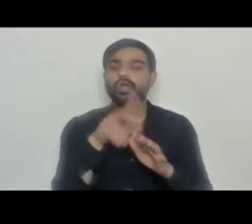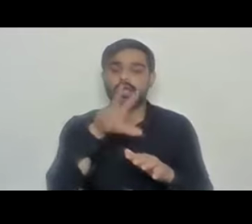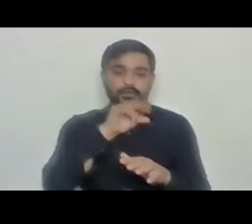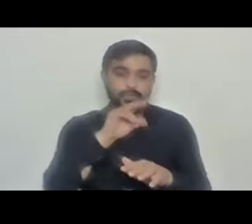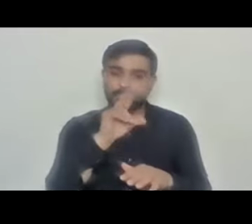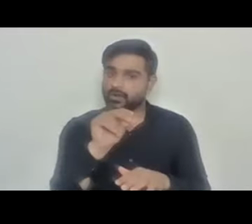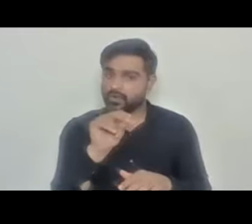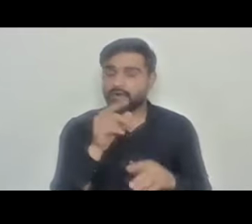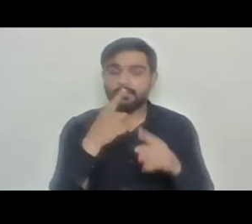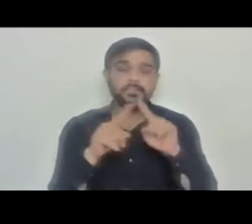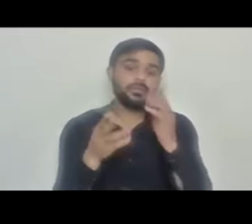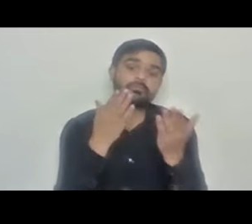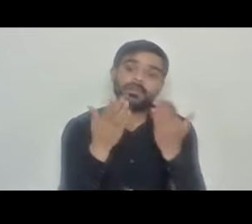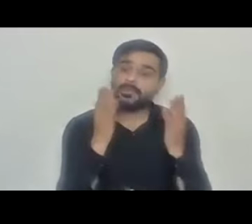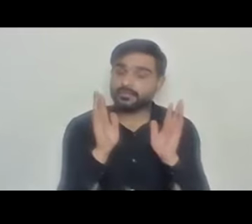language, but maybe